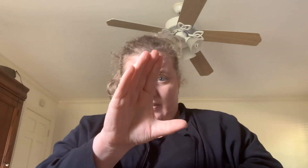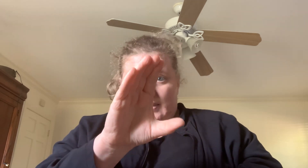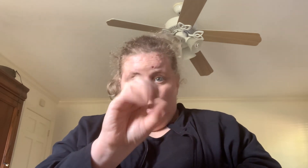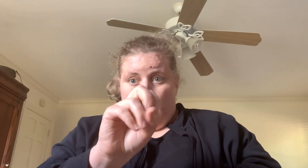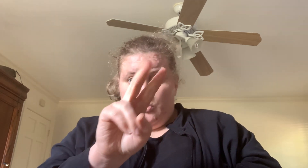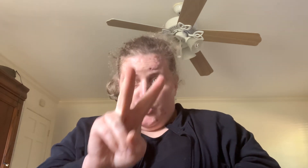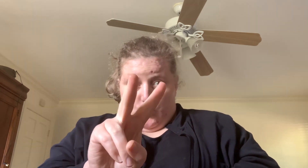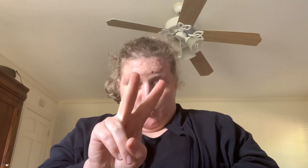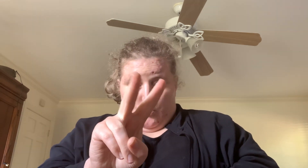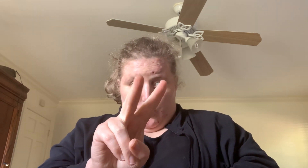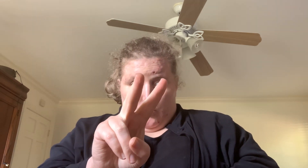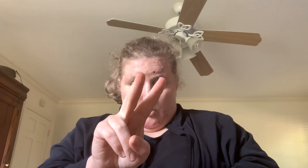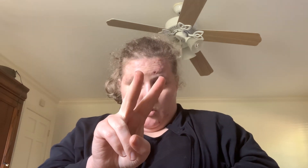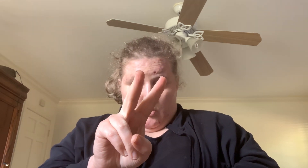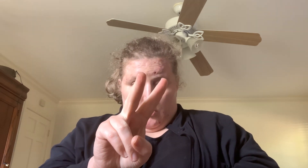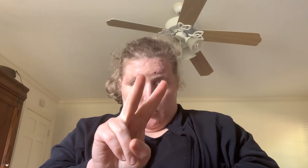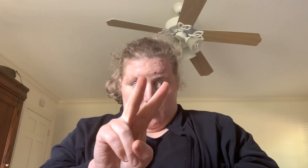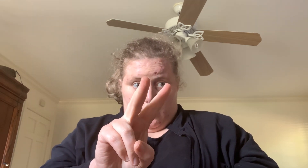That's what we had here from the previous step.